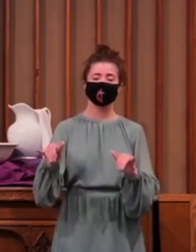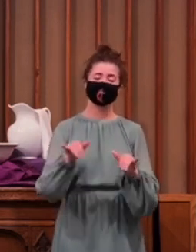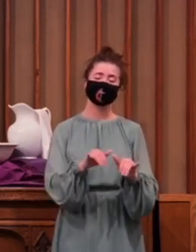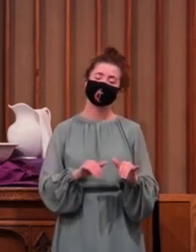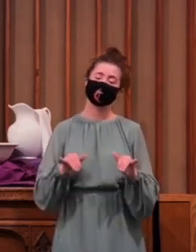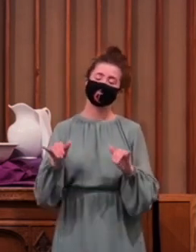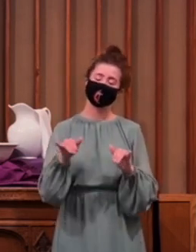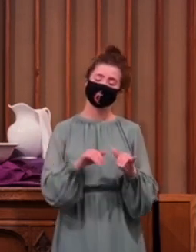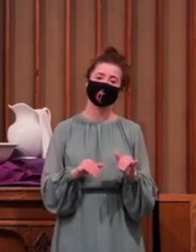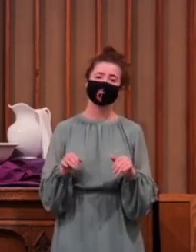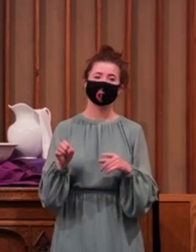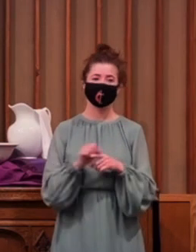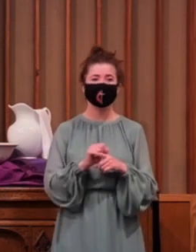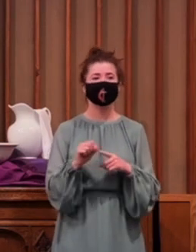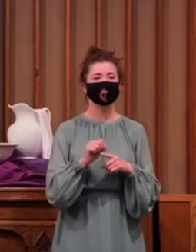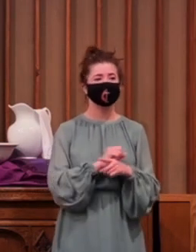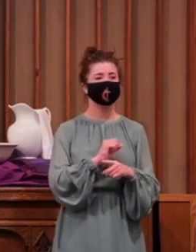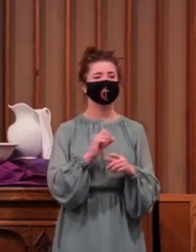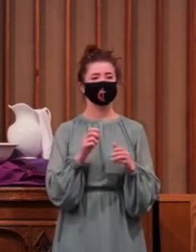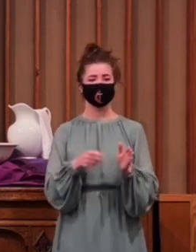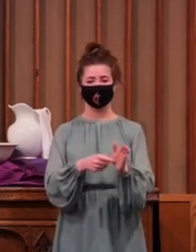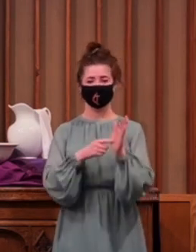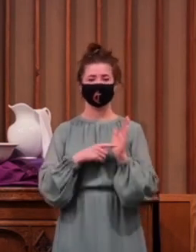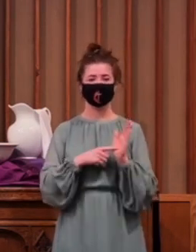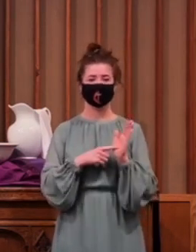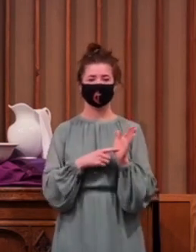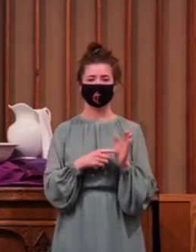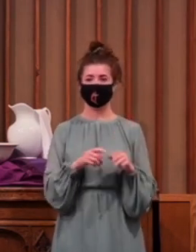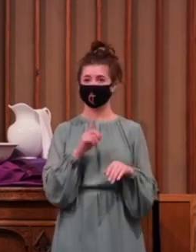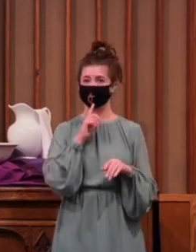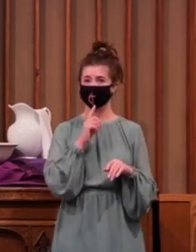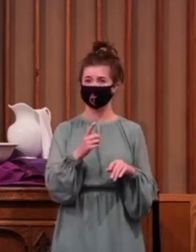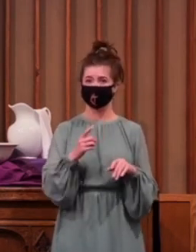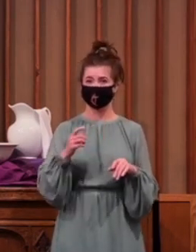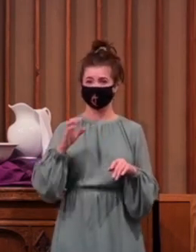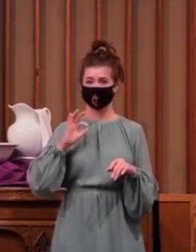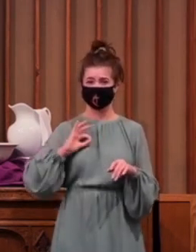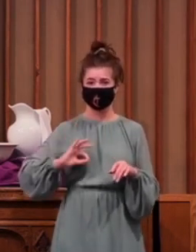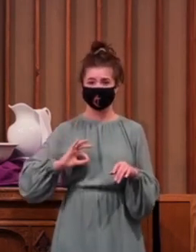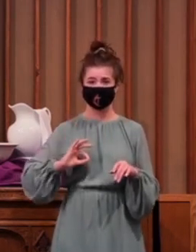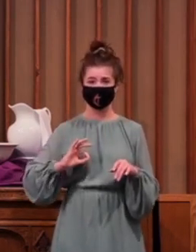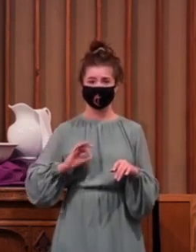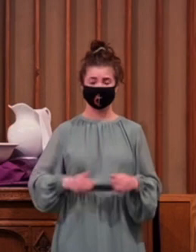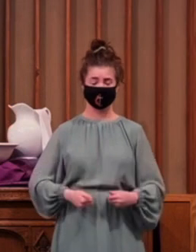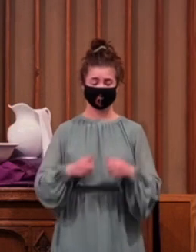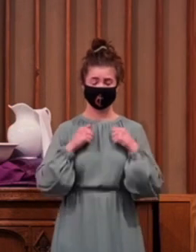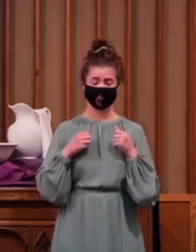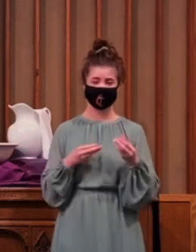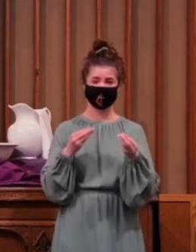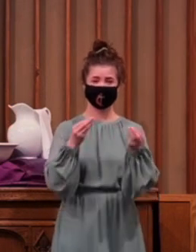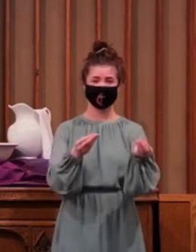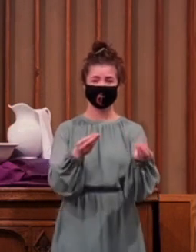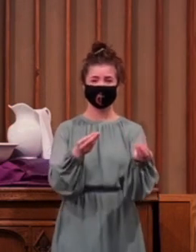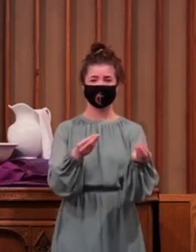requirement were actually a privilege and life-giving. It feels a lot like that